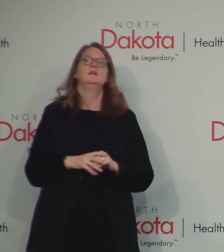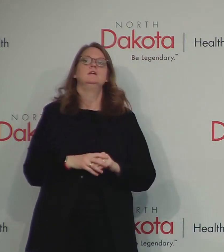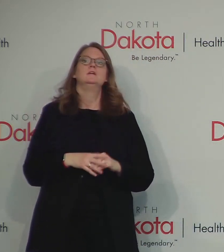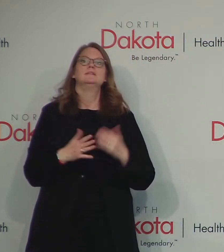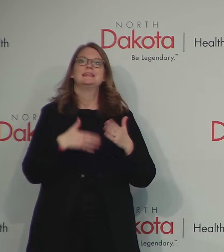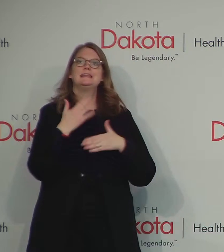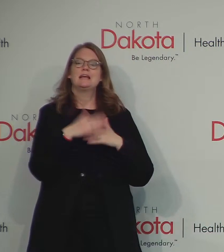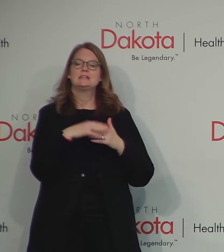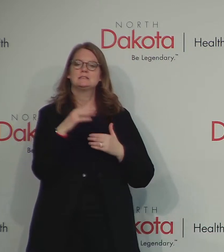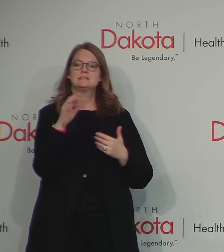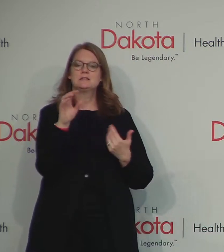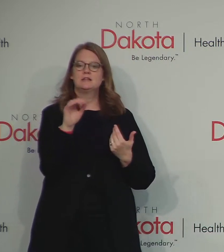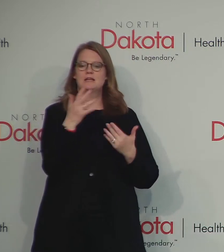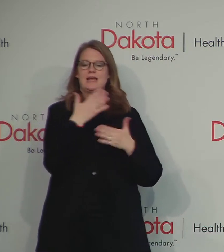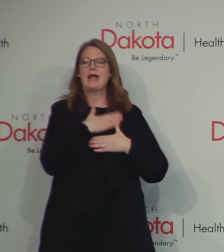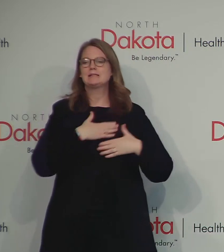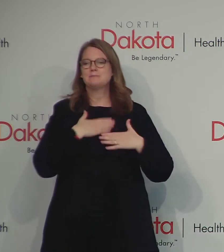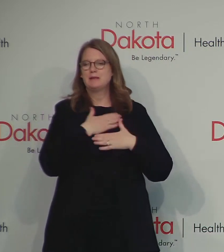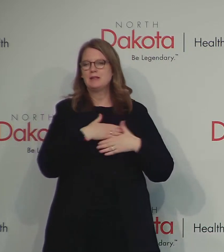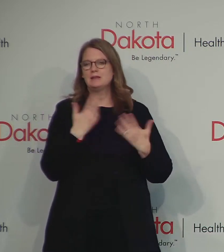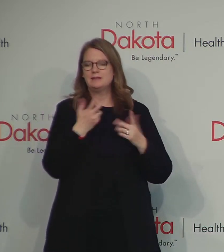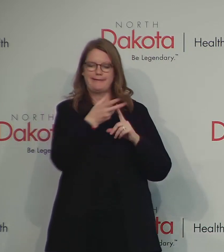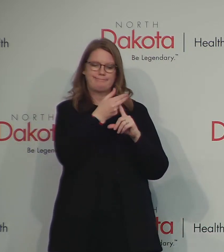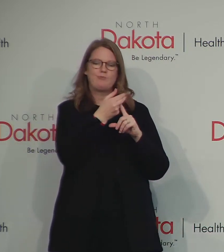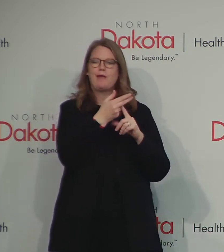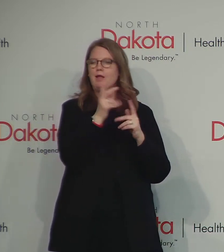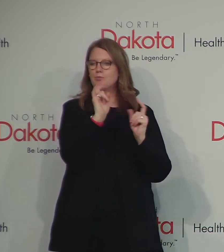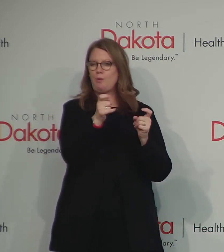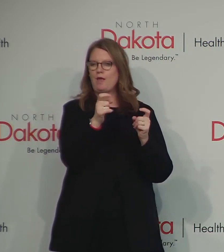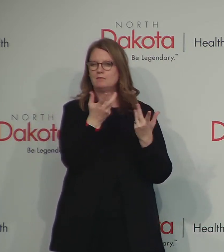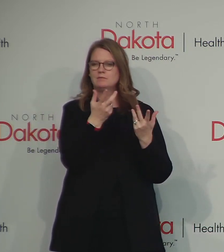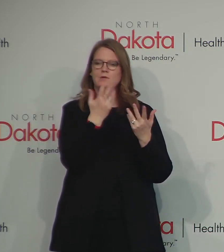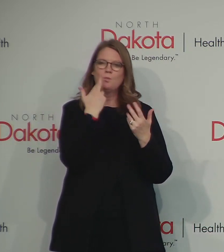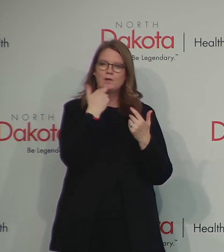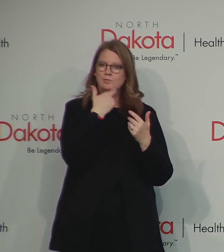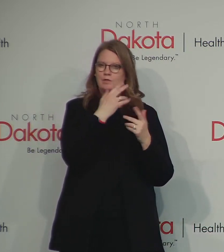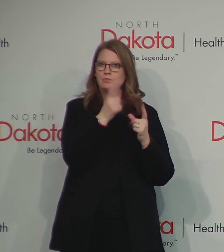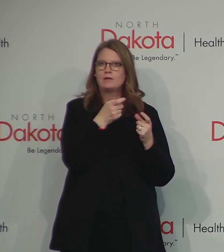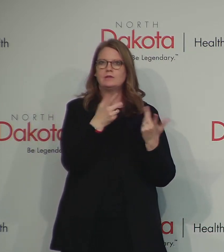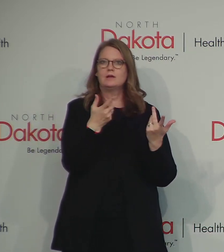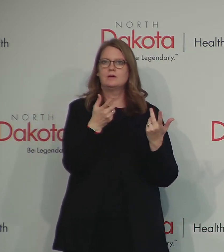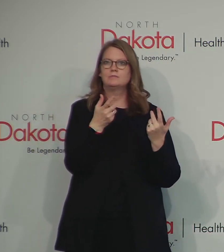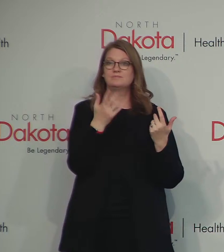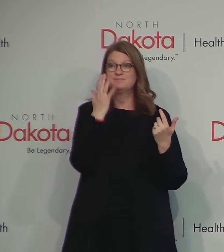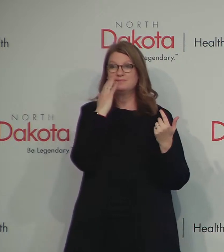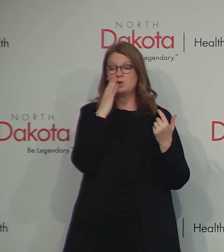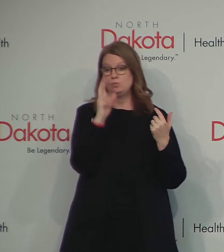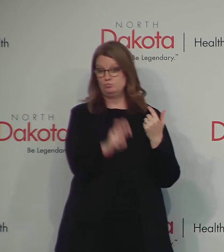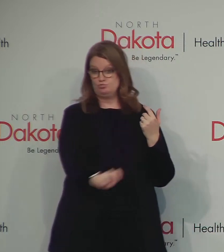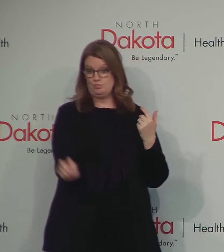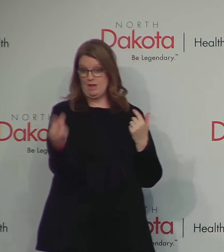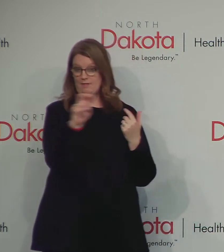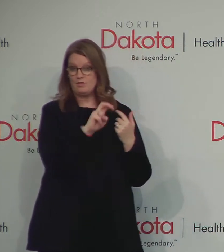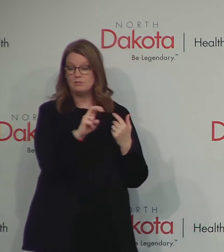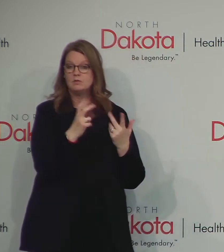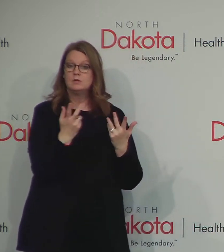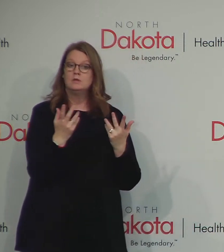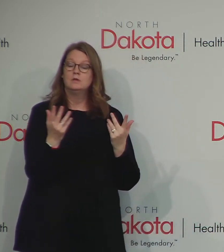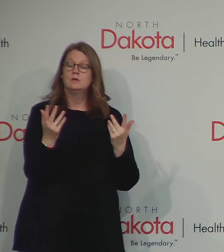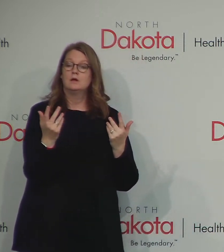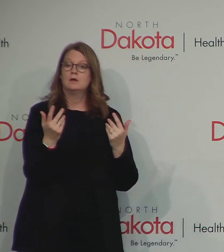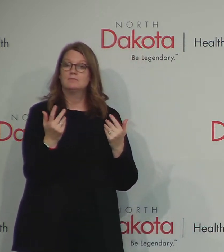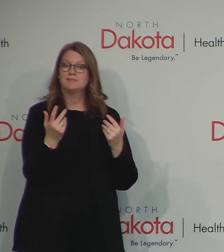hospitality grant. We know with the decrease in travel and work that was done, more and more work that was